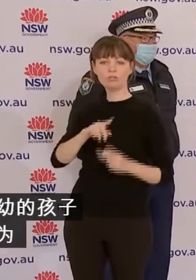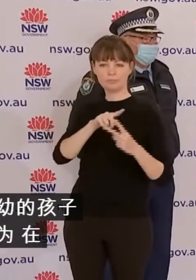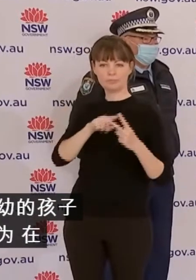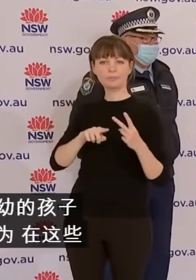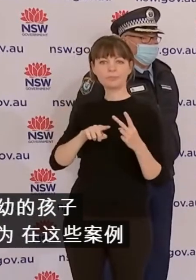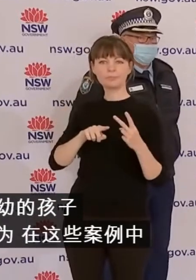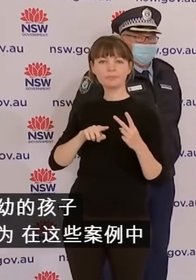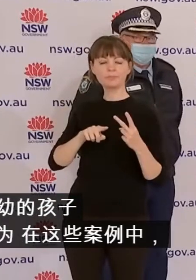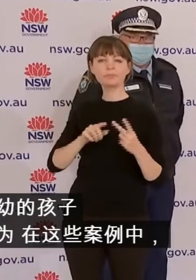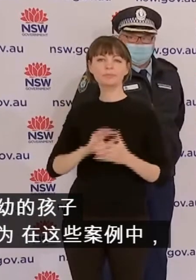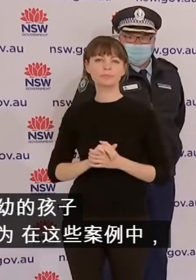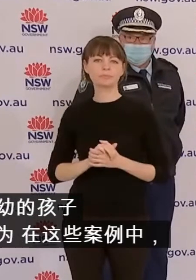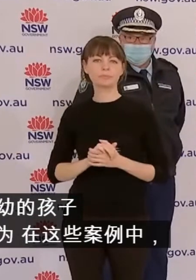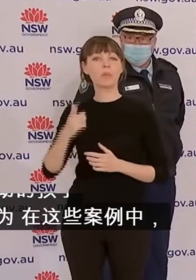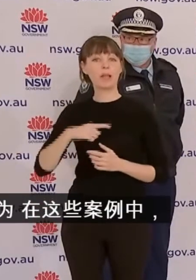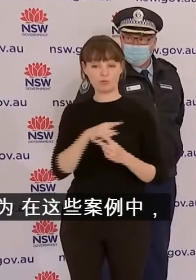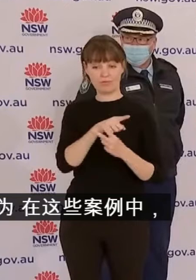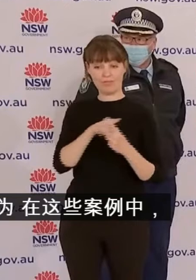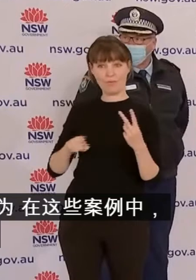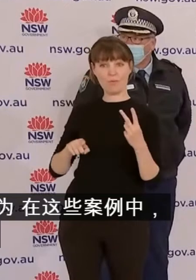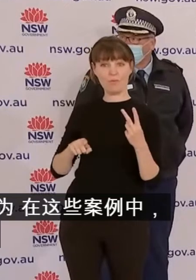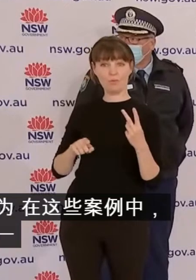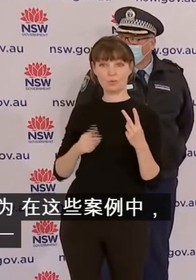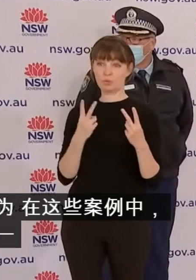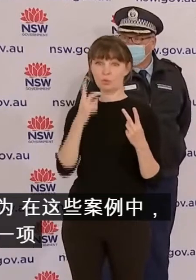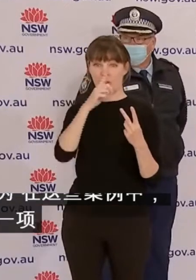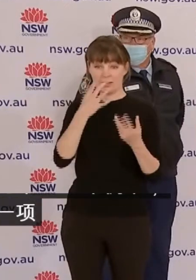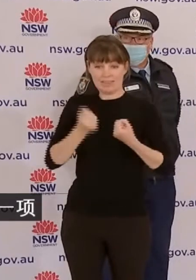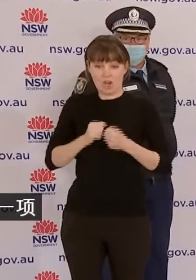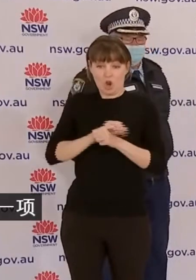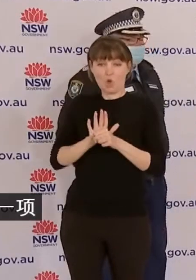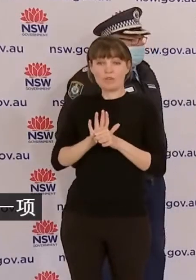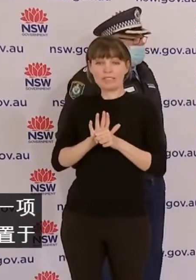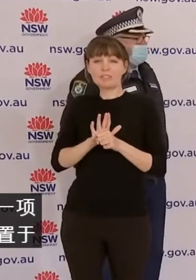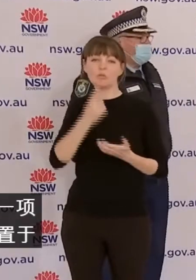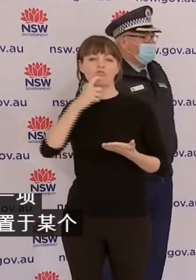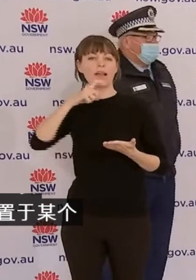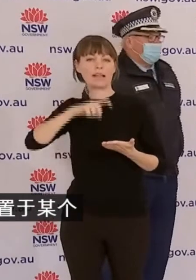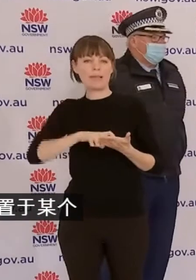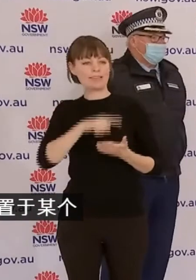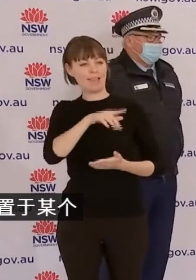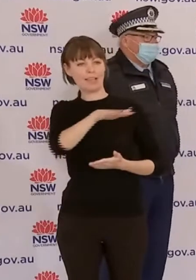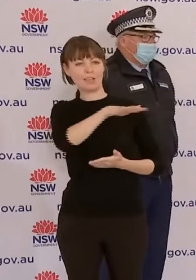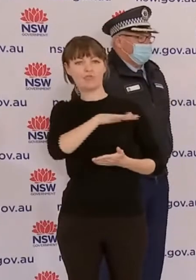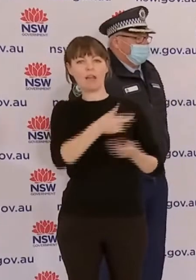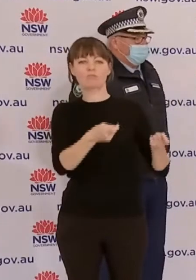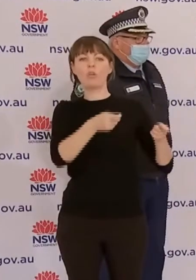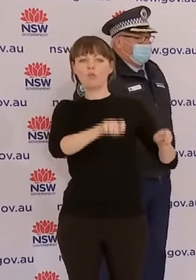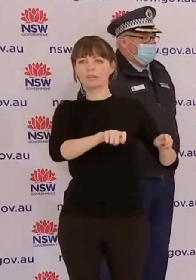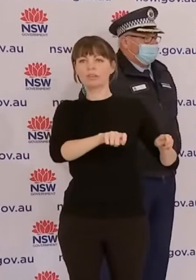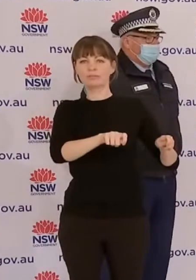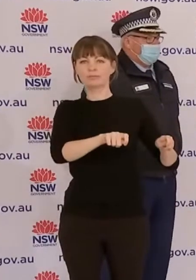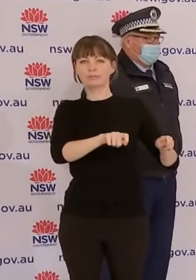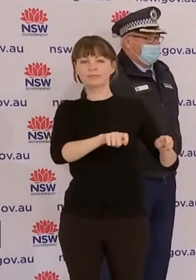and those, because of those cases, we've recommended a lockdown which the government has put into a place. It is